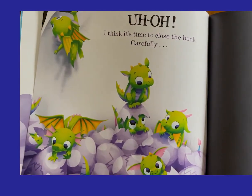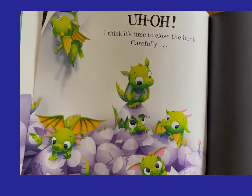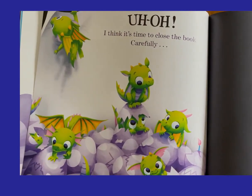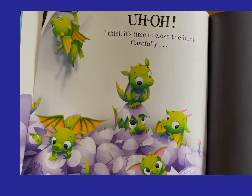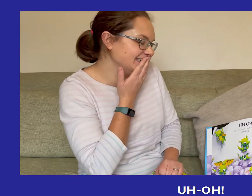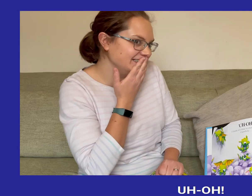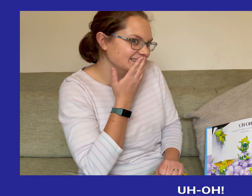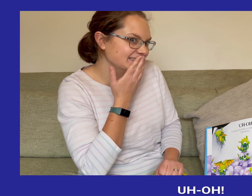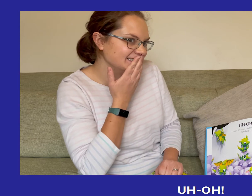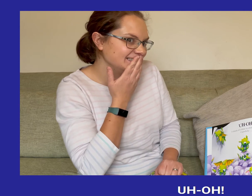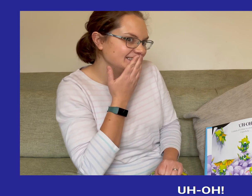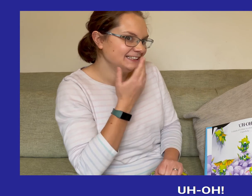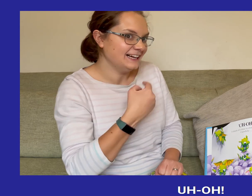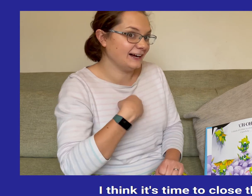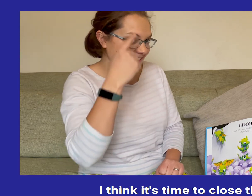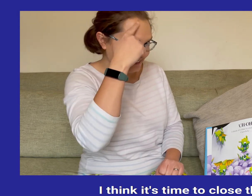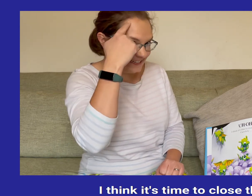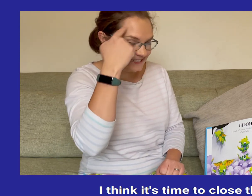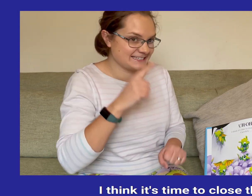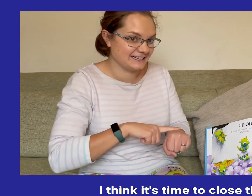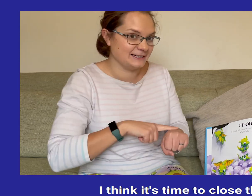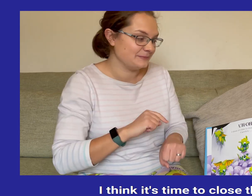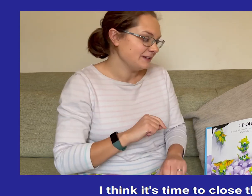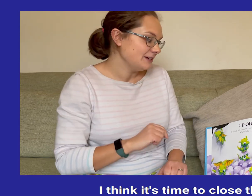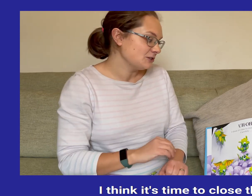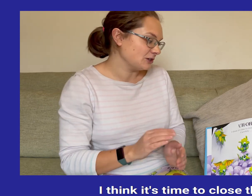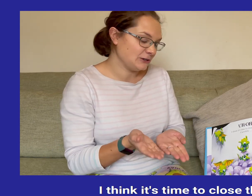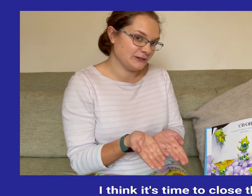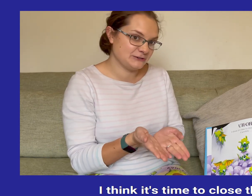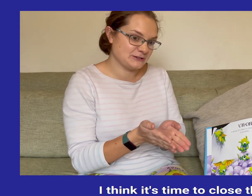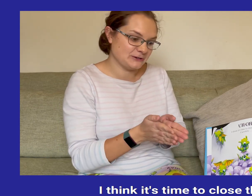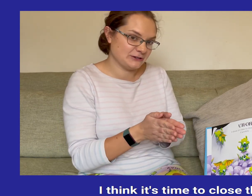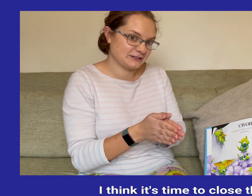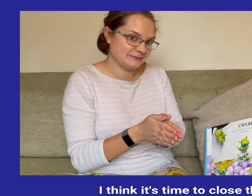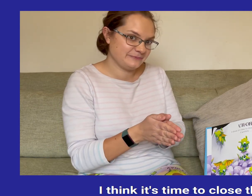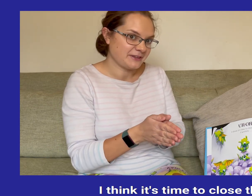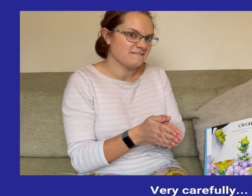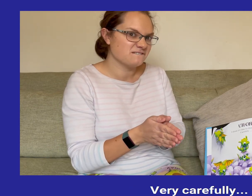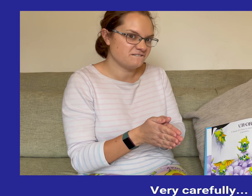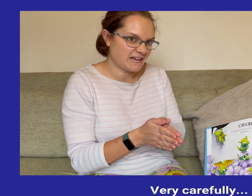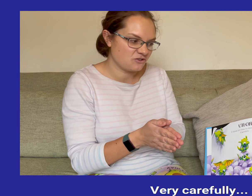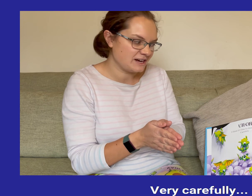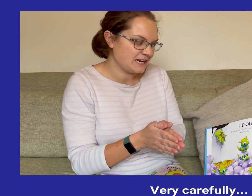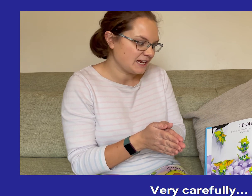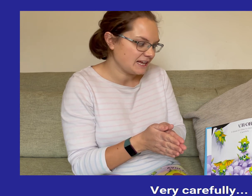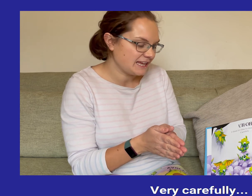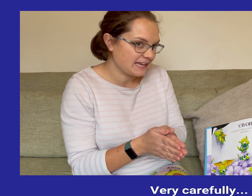Uh-oh. I think it's time to close the book. Very.